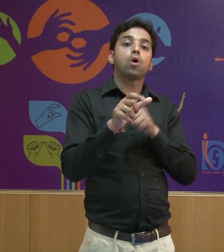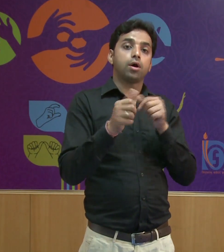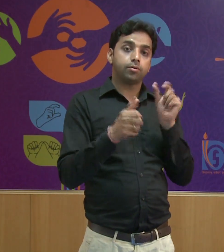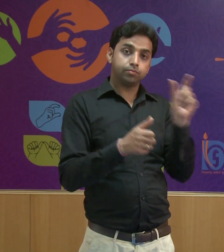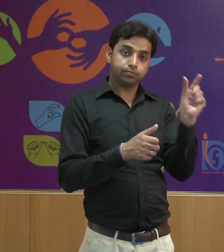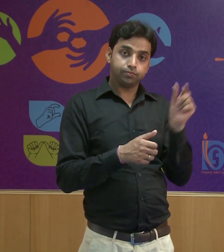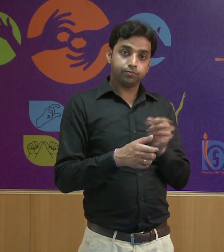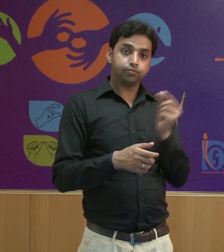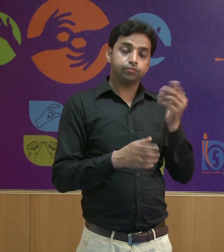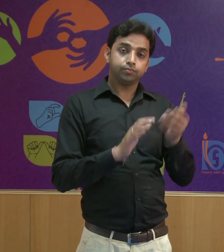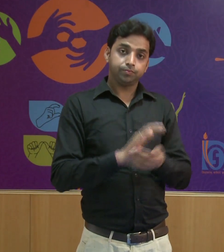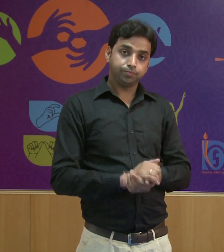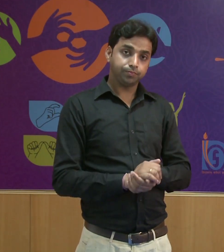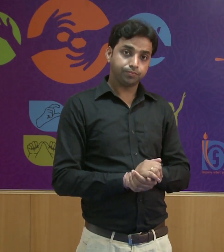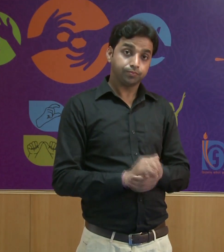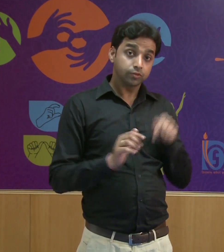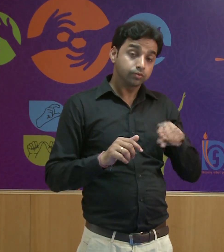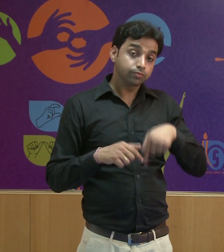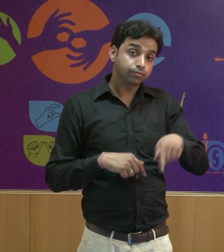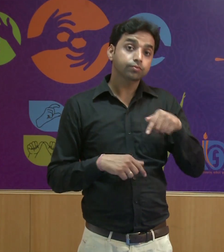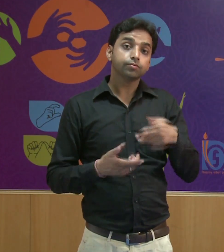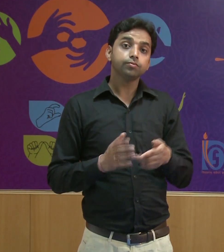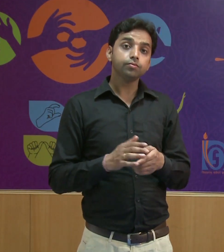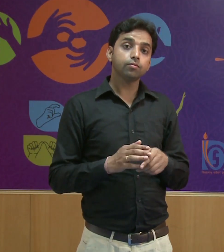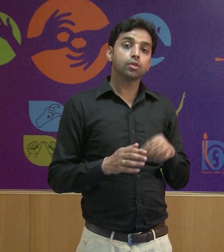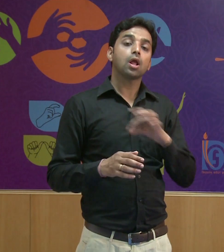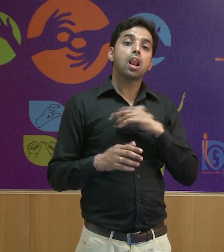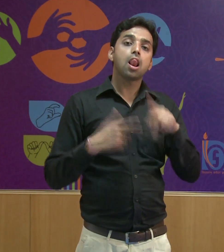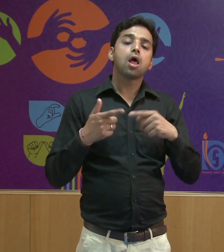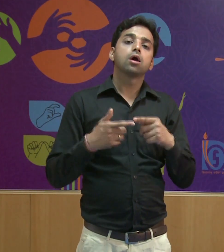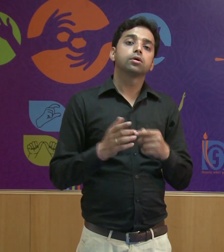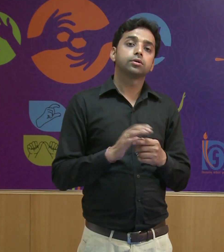language even today, like rasa,